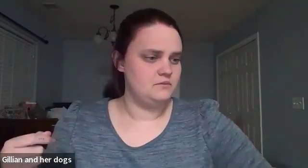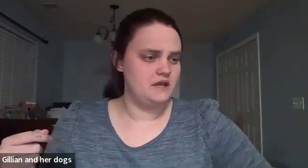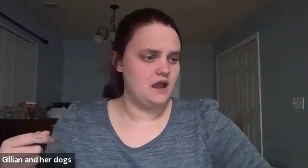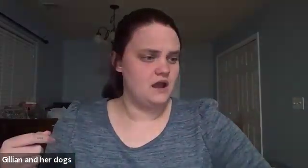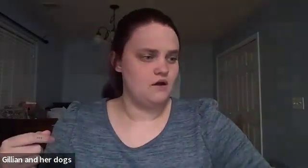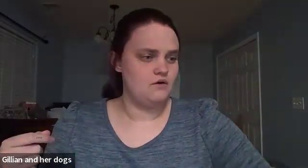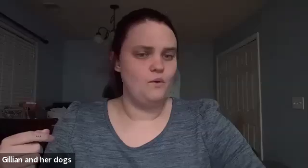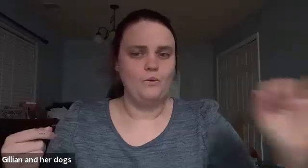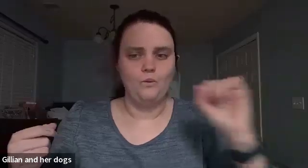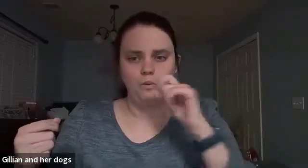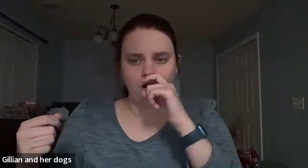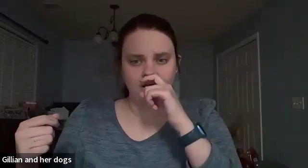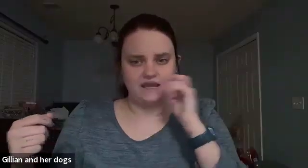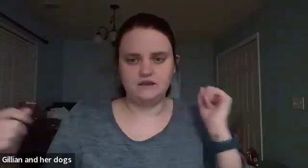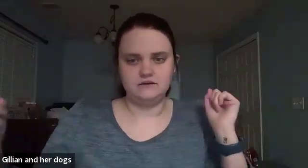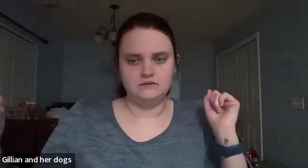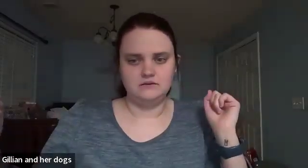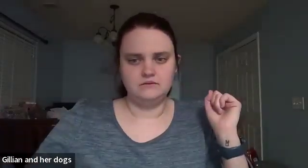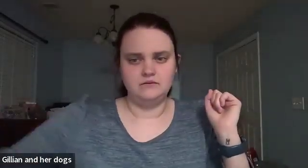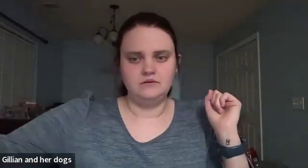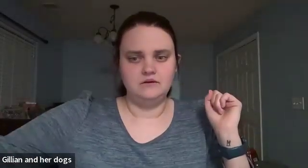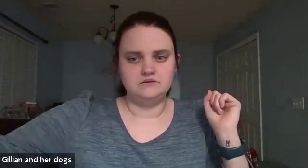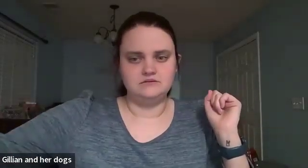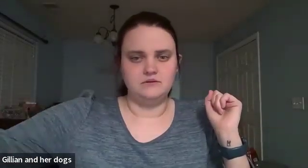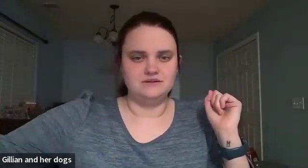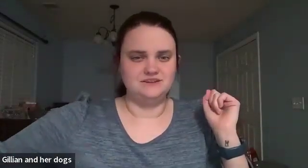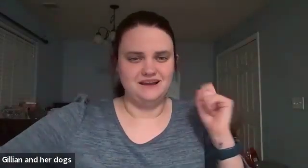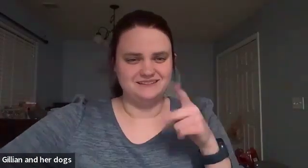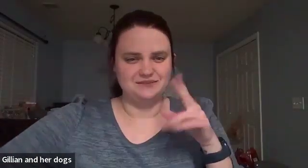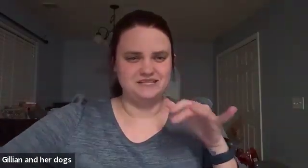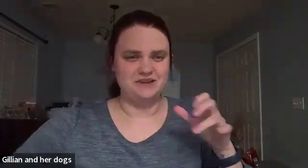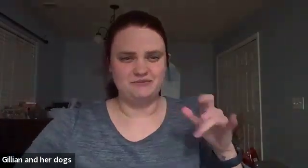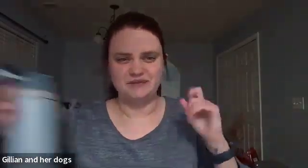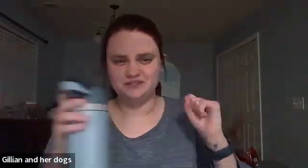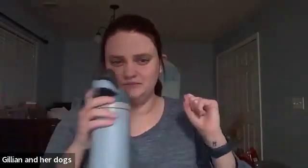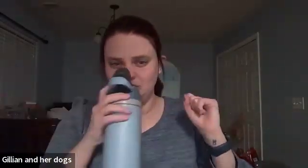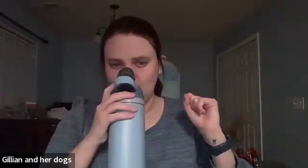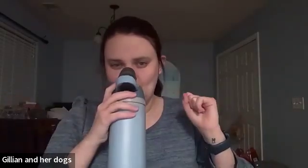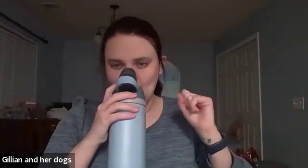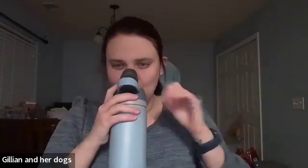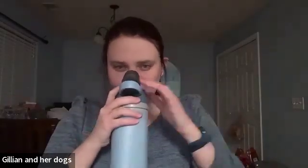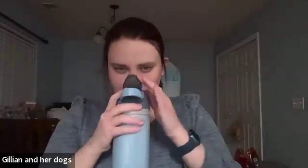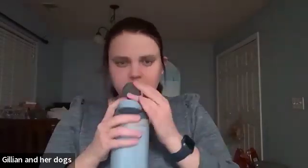Then we have why. Hold on, sorry, I saw someone typing. I wasn't making sure.